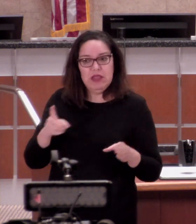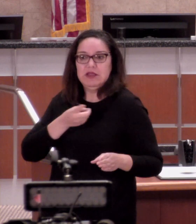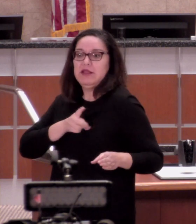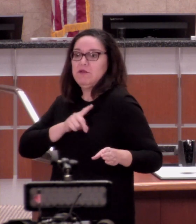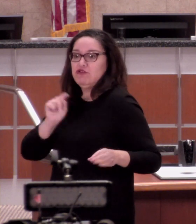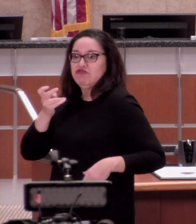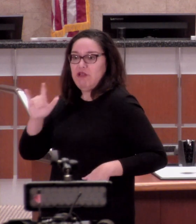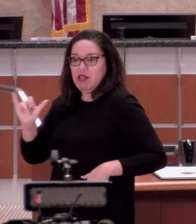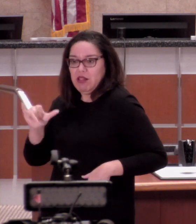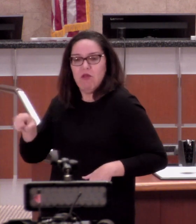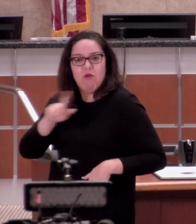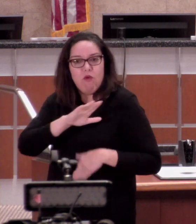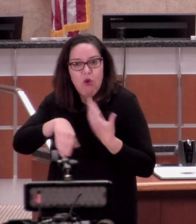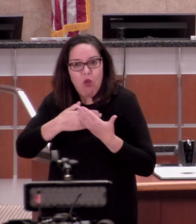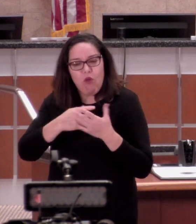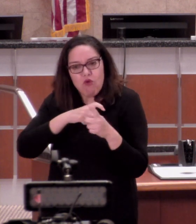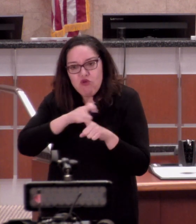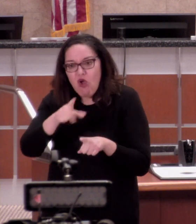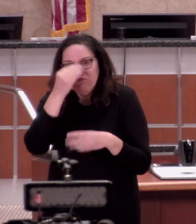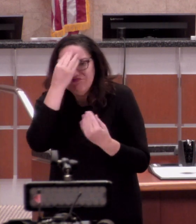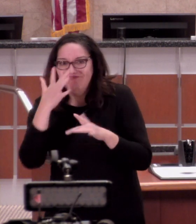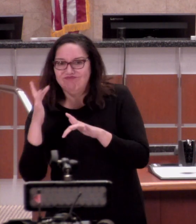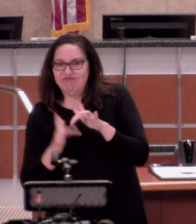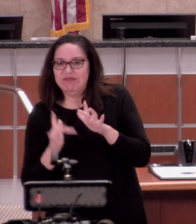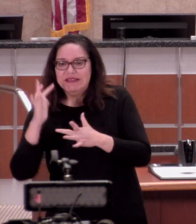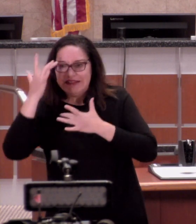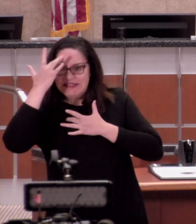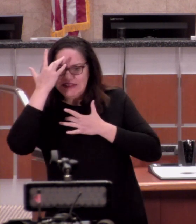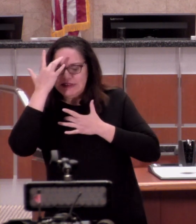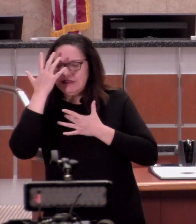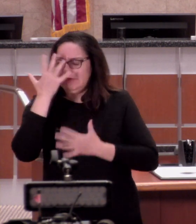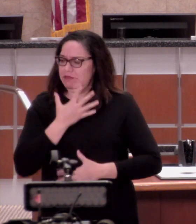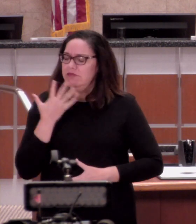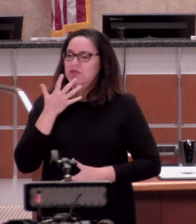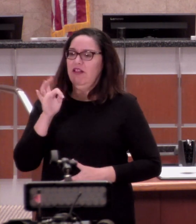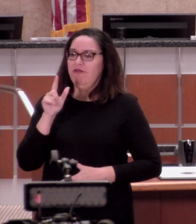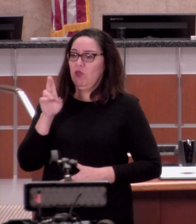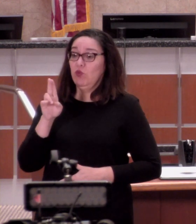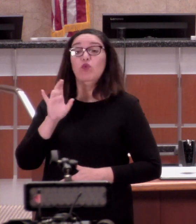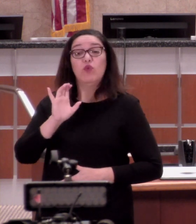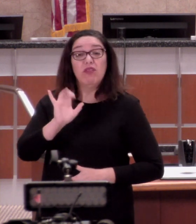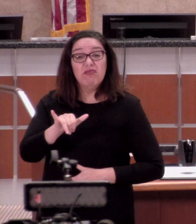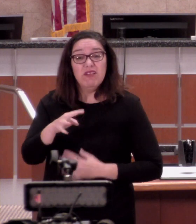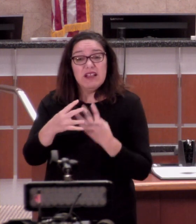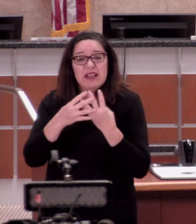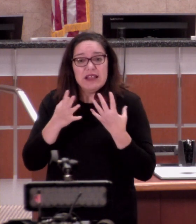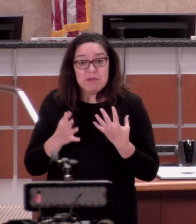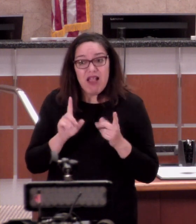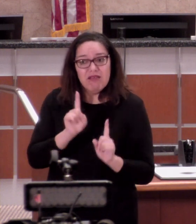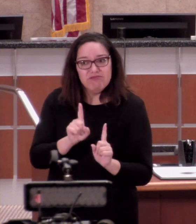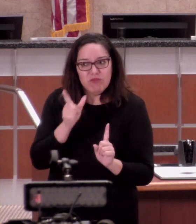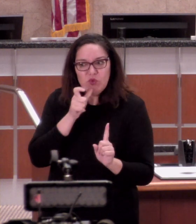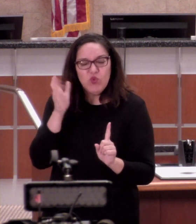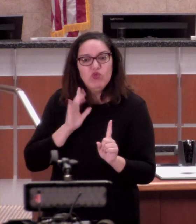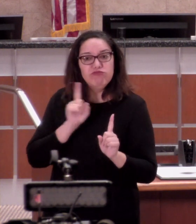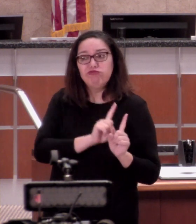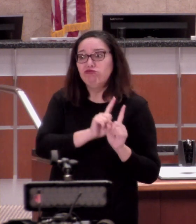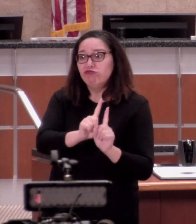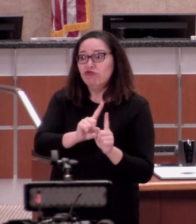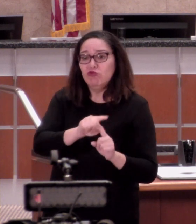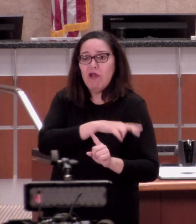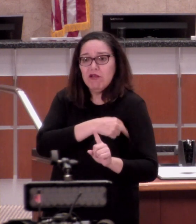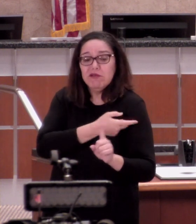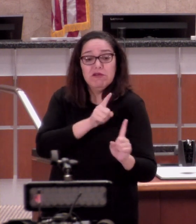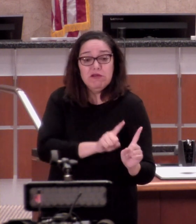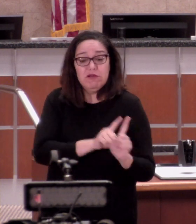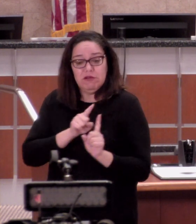in sick with flu-like symptoms. The inmate from the previous week also showed symptoms on that day. We immediately began